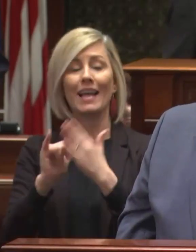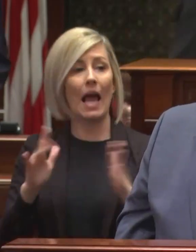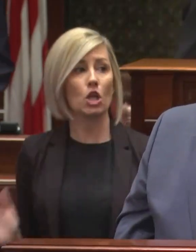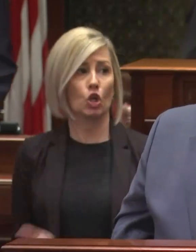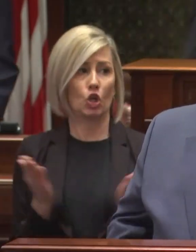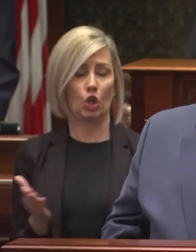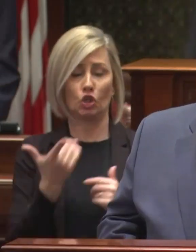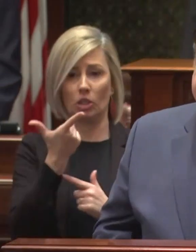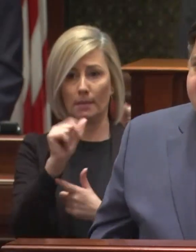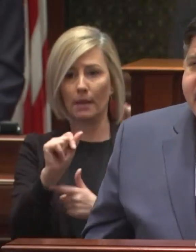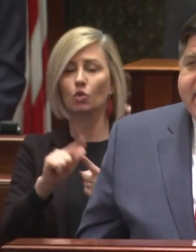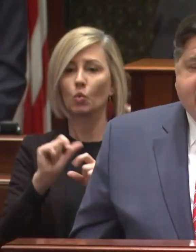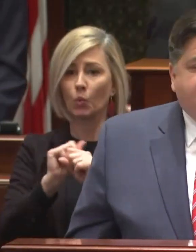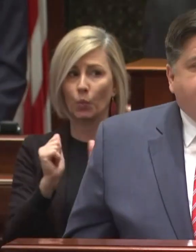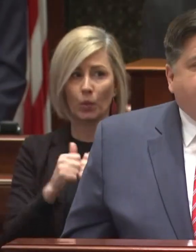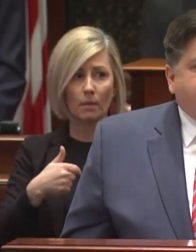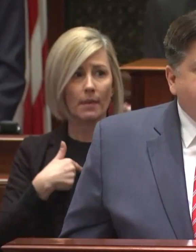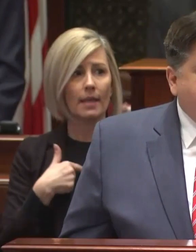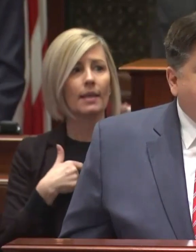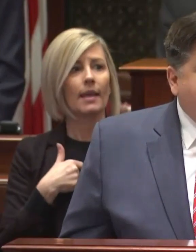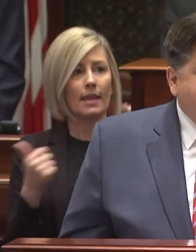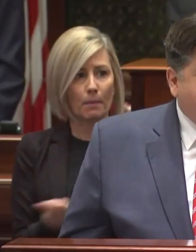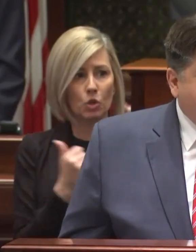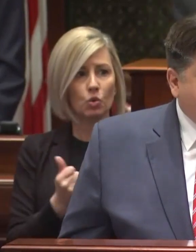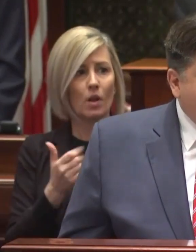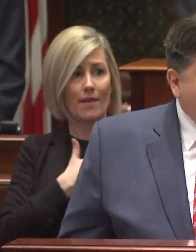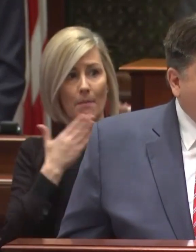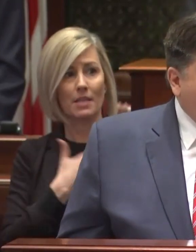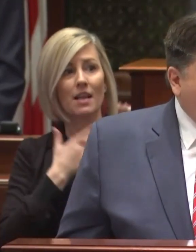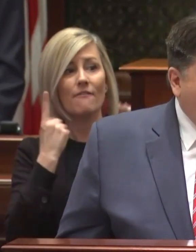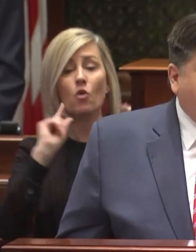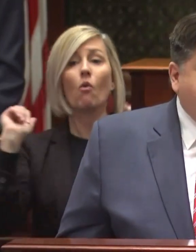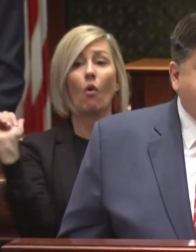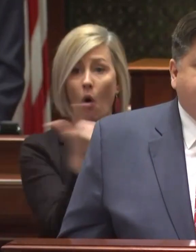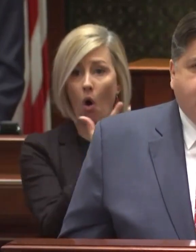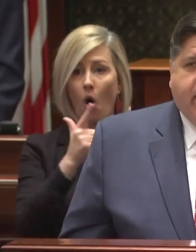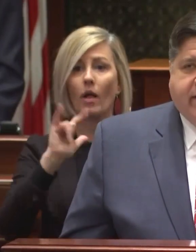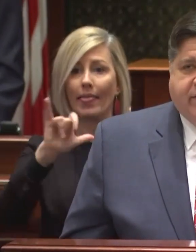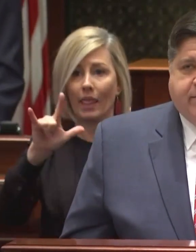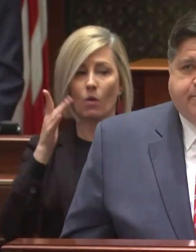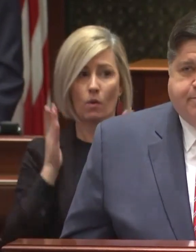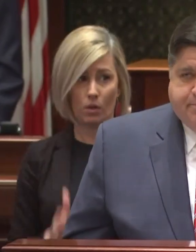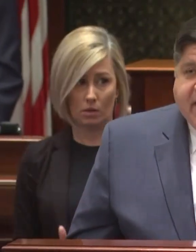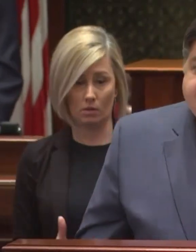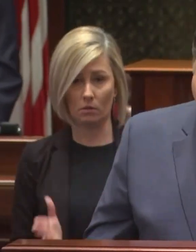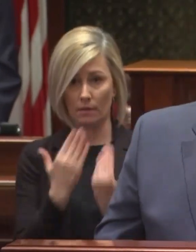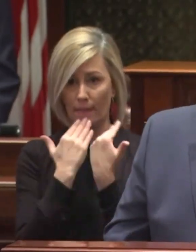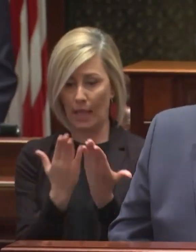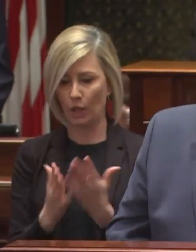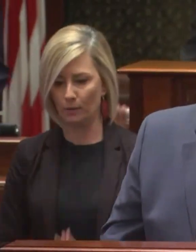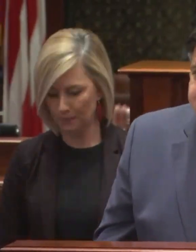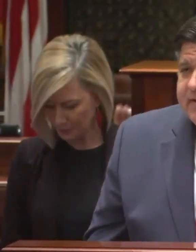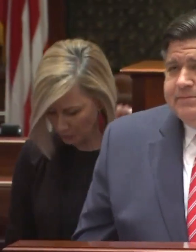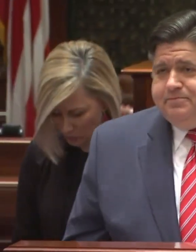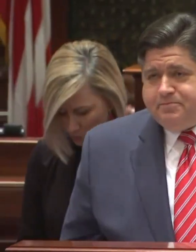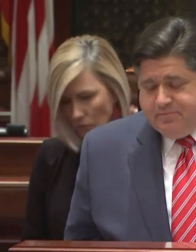General Assembly to work with me in the pursuit of happiness for all Illinoisans. Thank you.